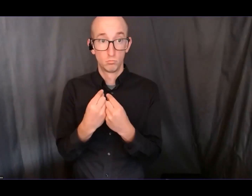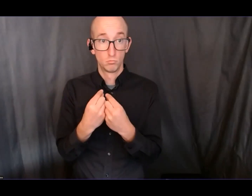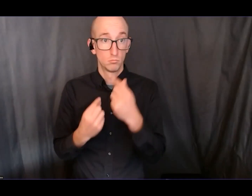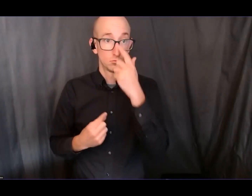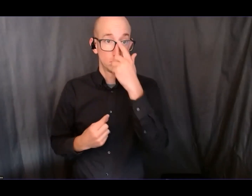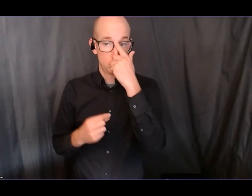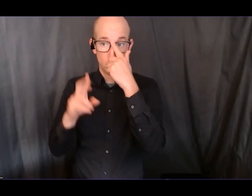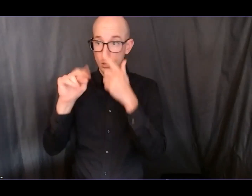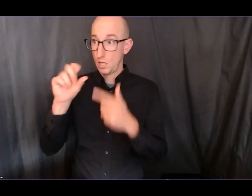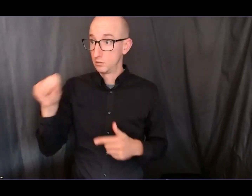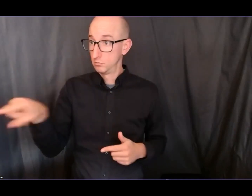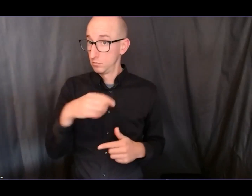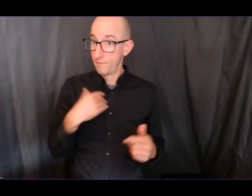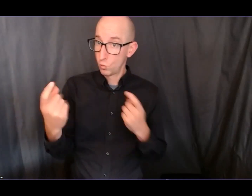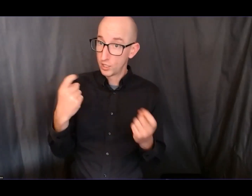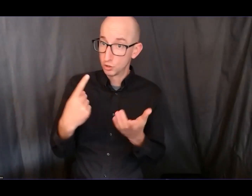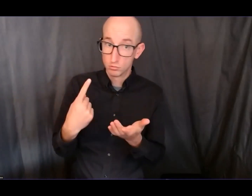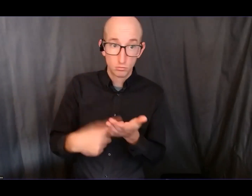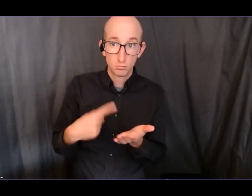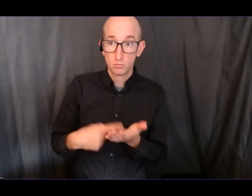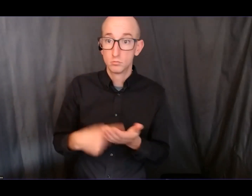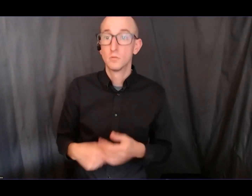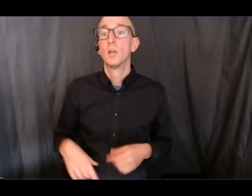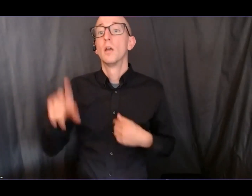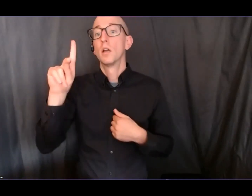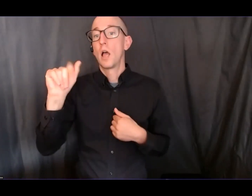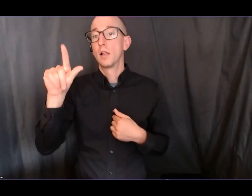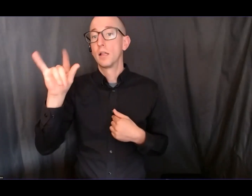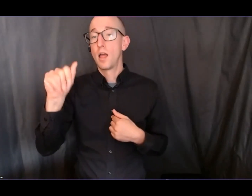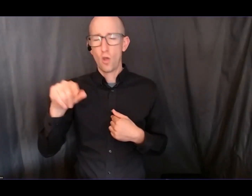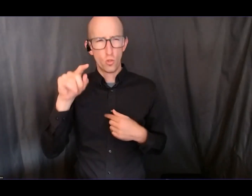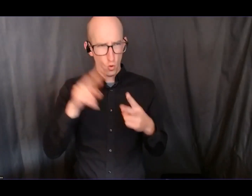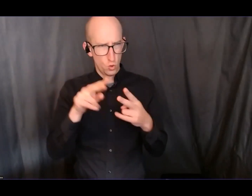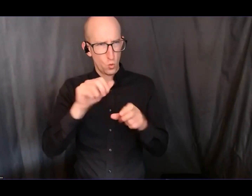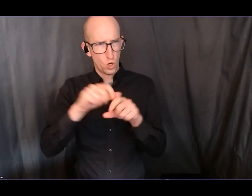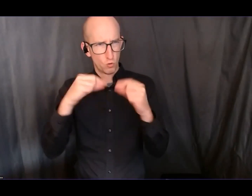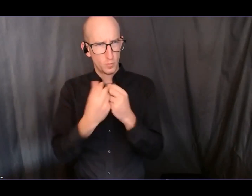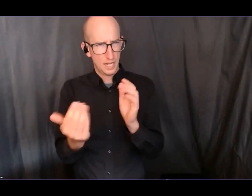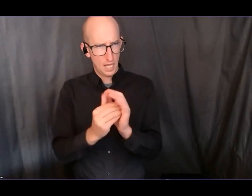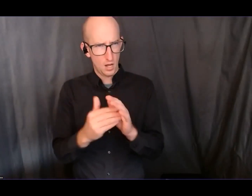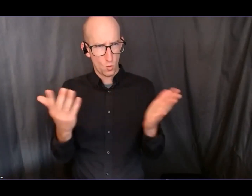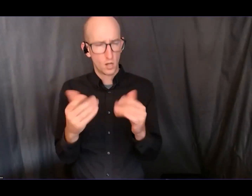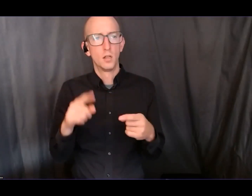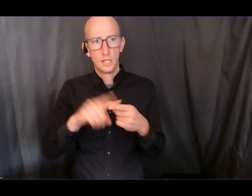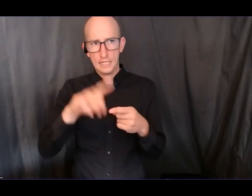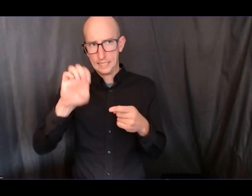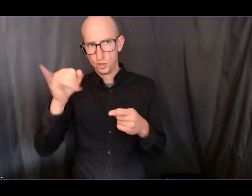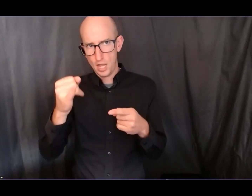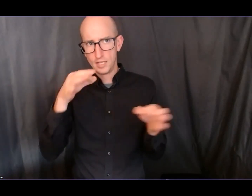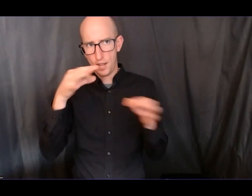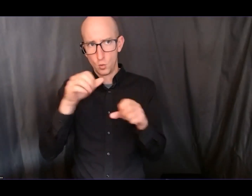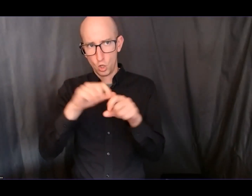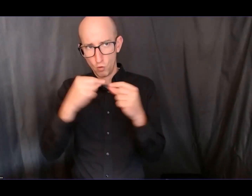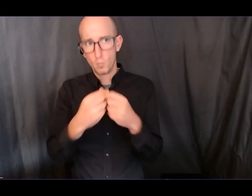Unless, do folks have questions or comments? Can you the 2 work groups would be then the EJ definition work group and the